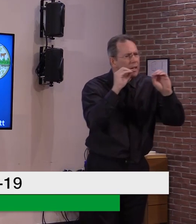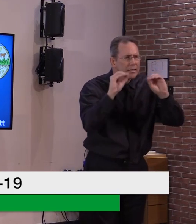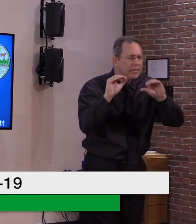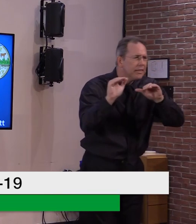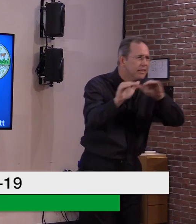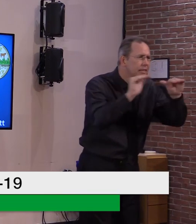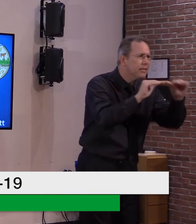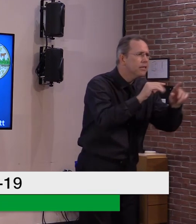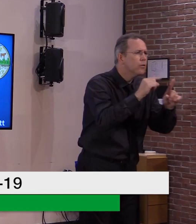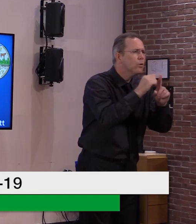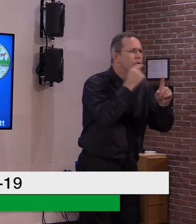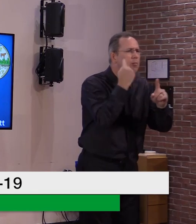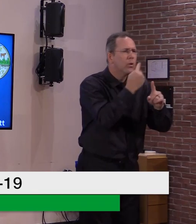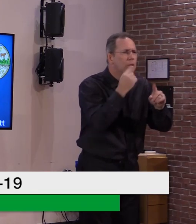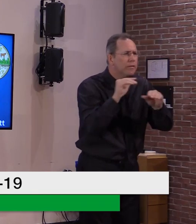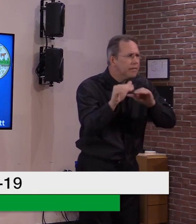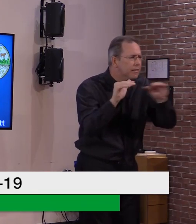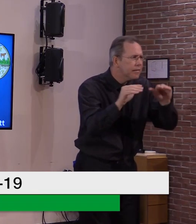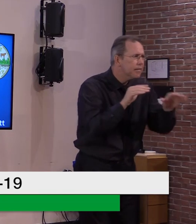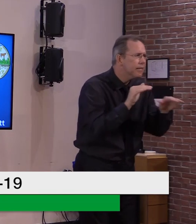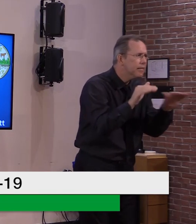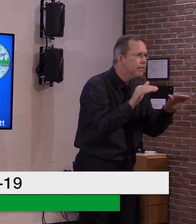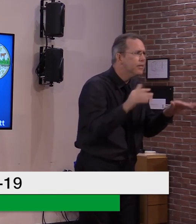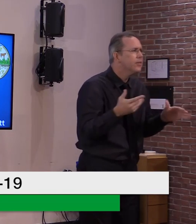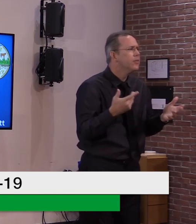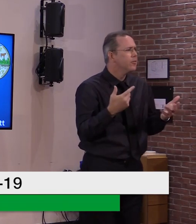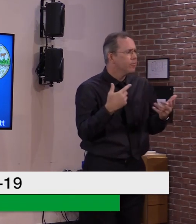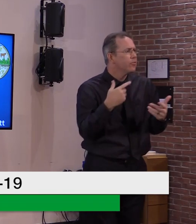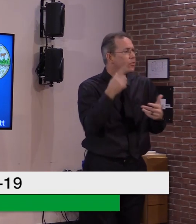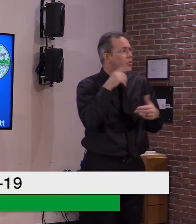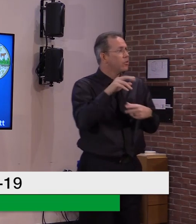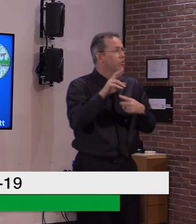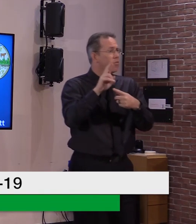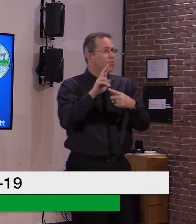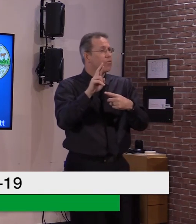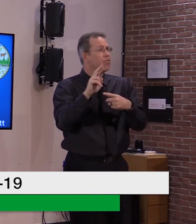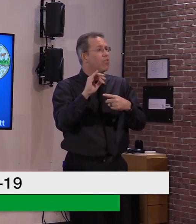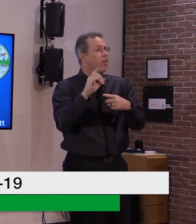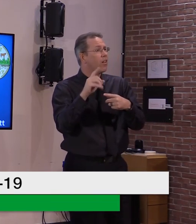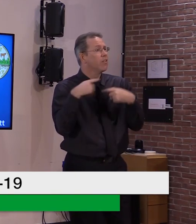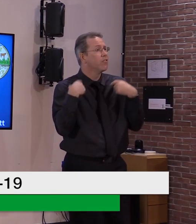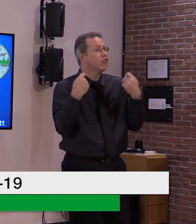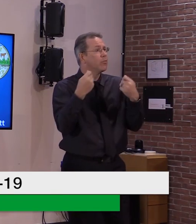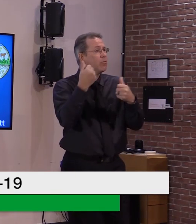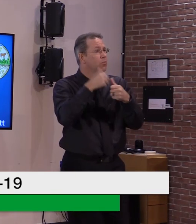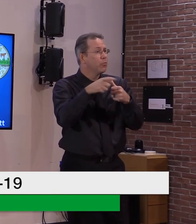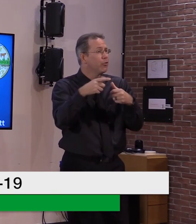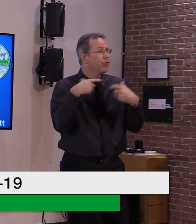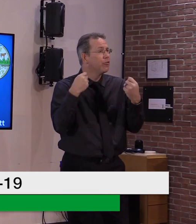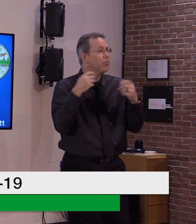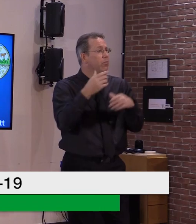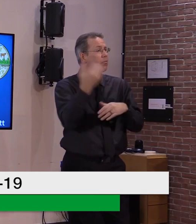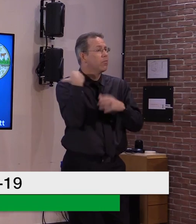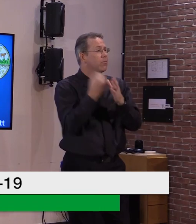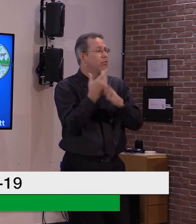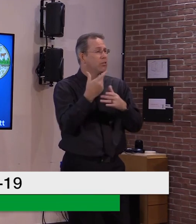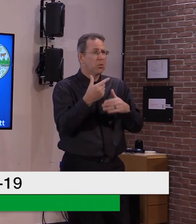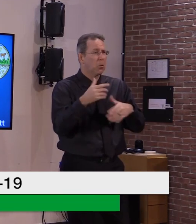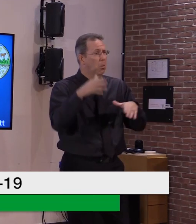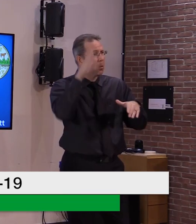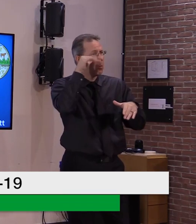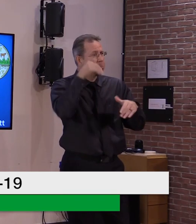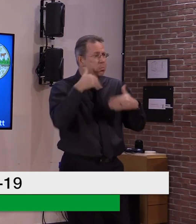the attorney general uh was involved uh they ended up going to court uh they ended up being resolved in some